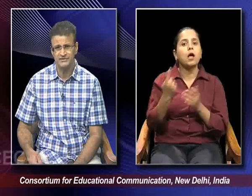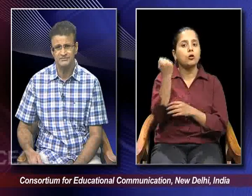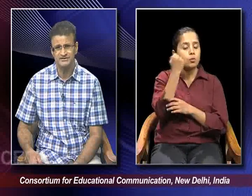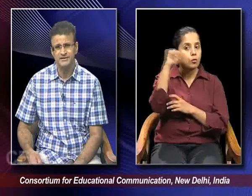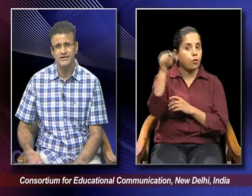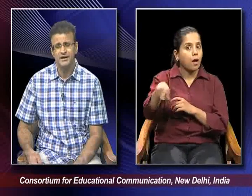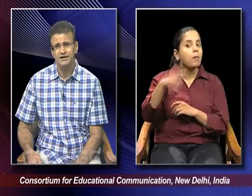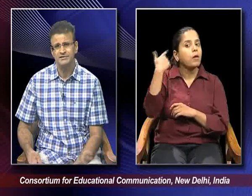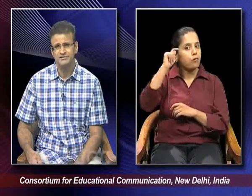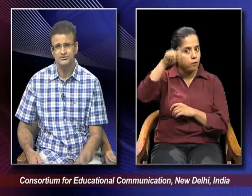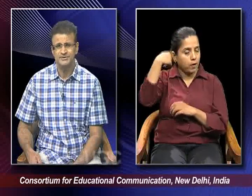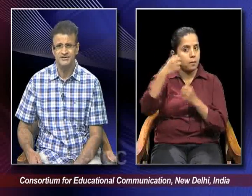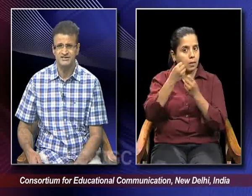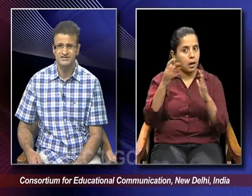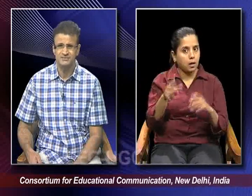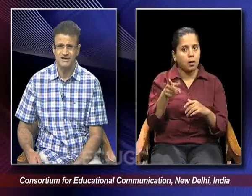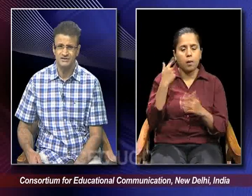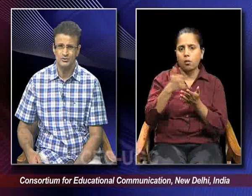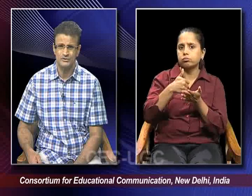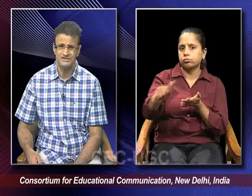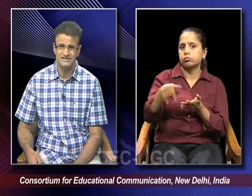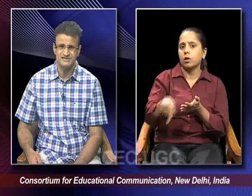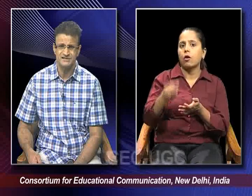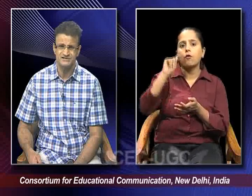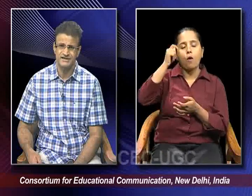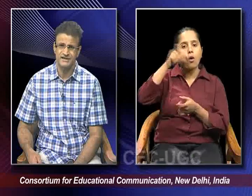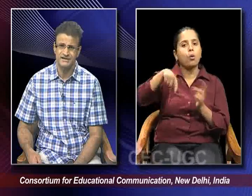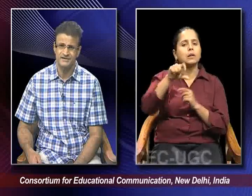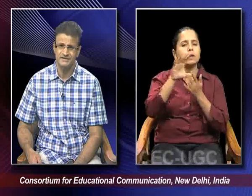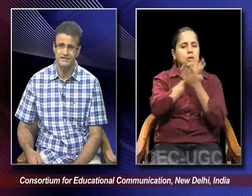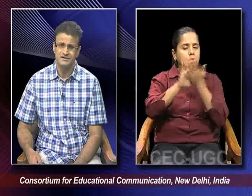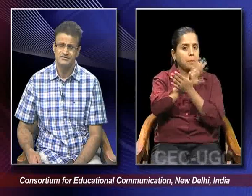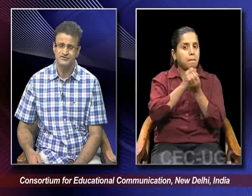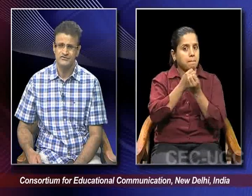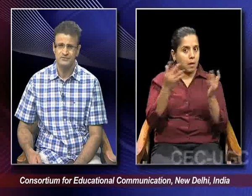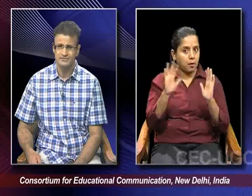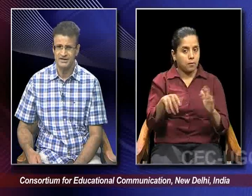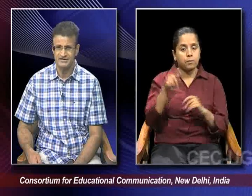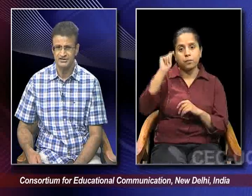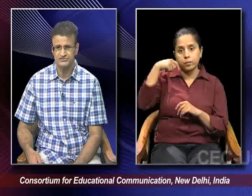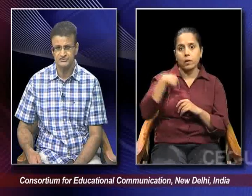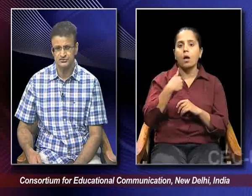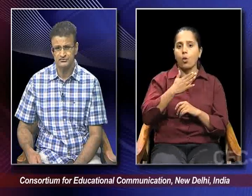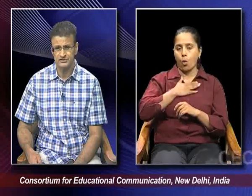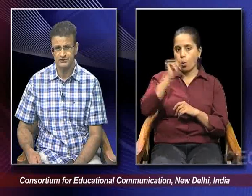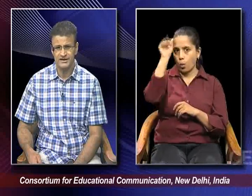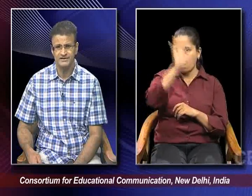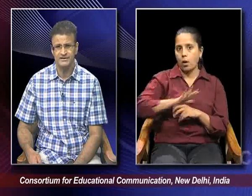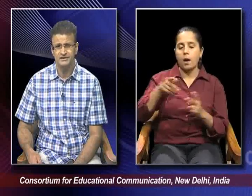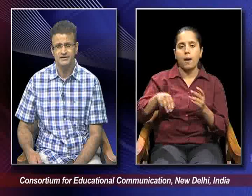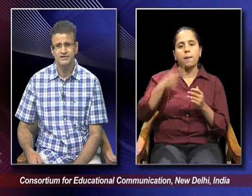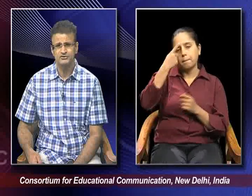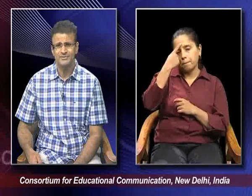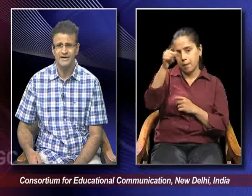the films, that was being rejected by the colonial censors. And there was a film Hamara Desh which was in